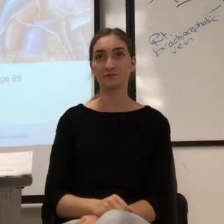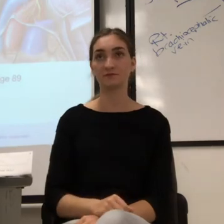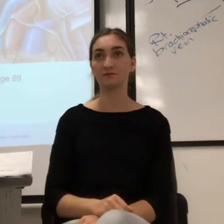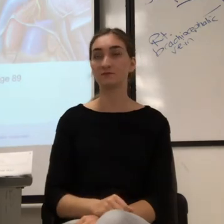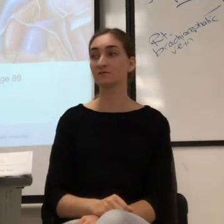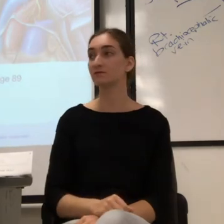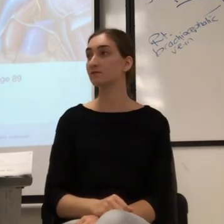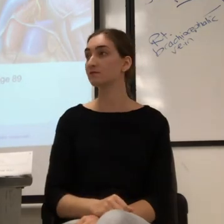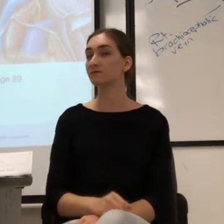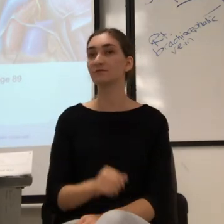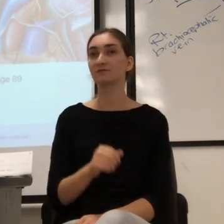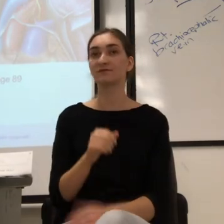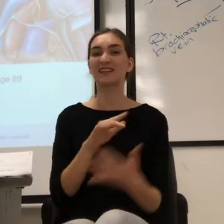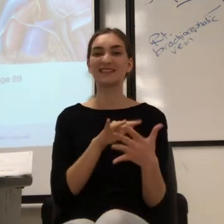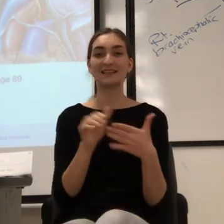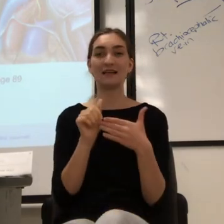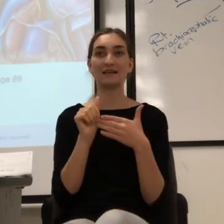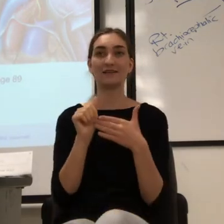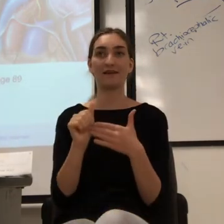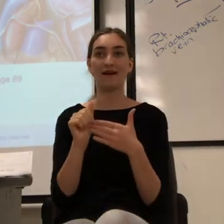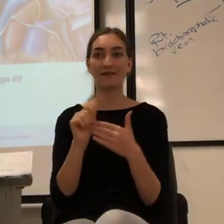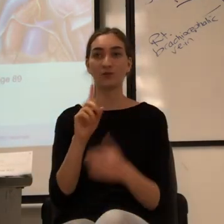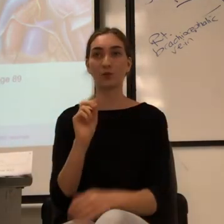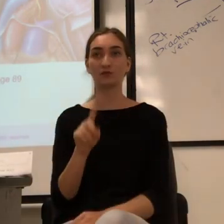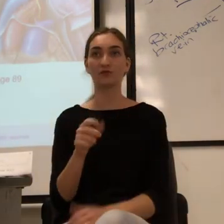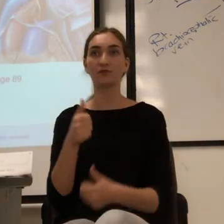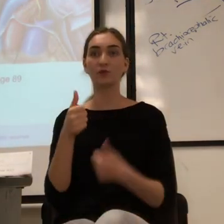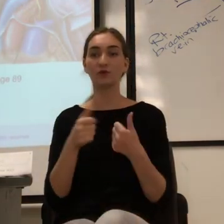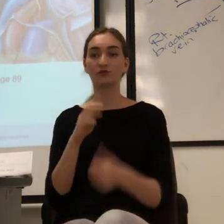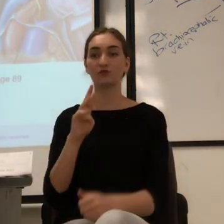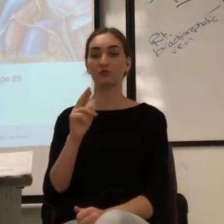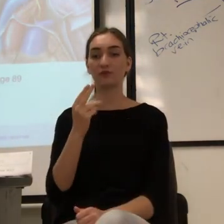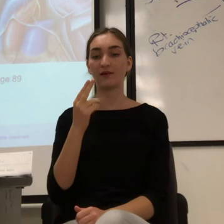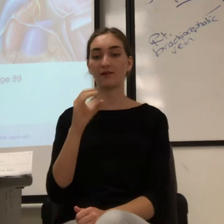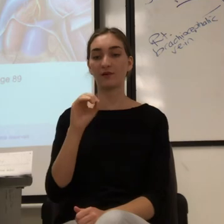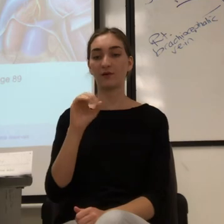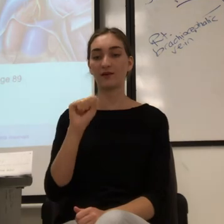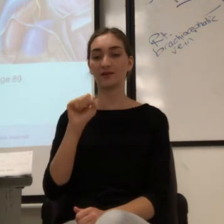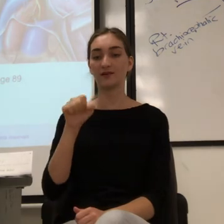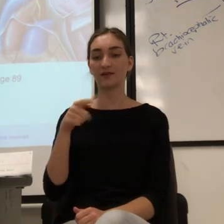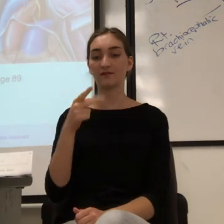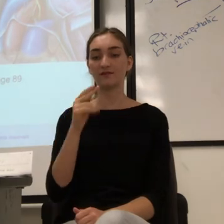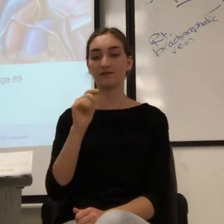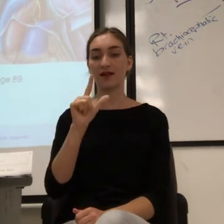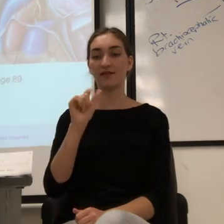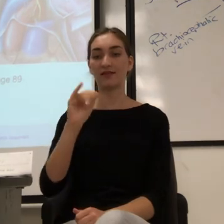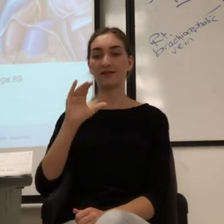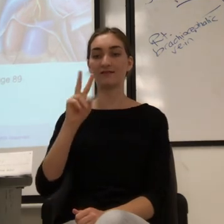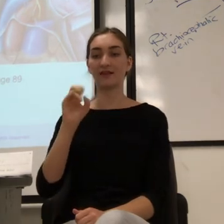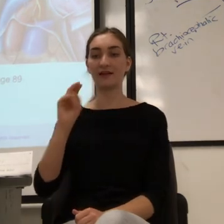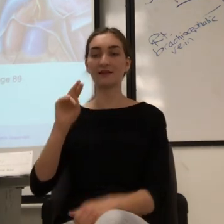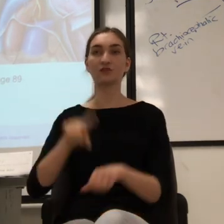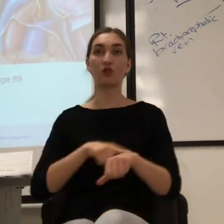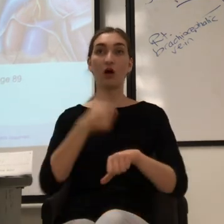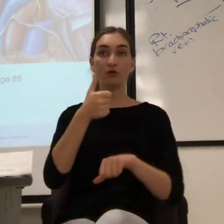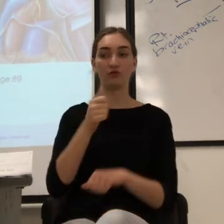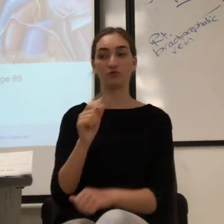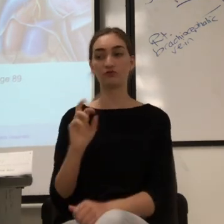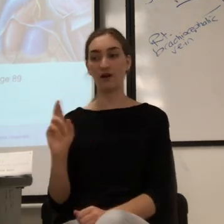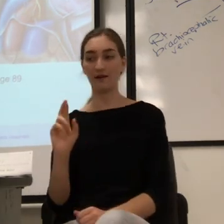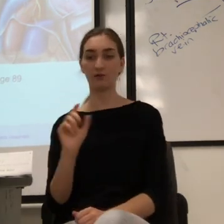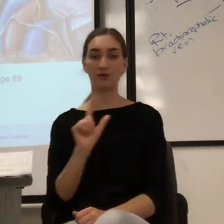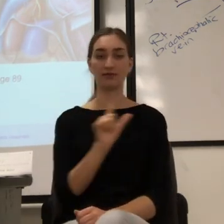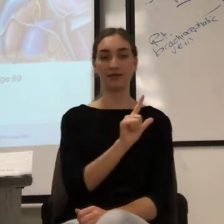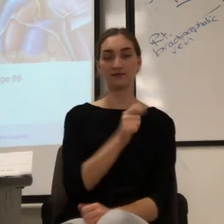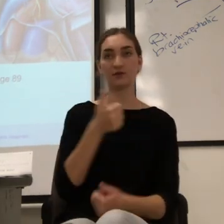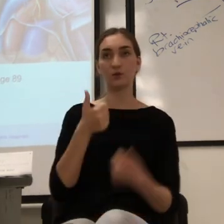Here's a study guide question. Which brachiocephalic vein is longer, the right one or the left one? Which one